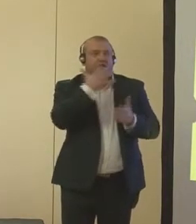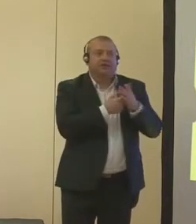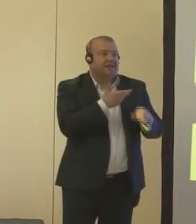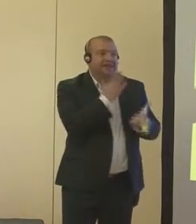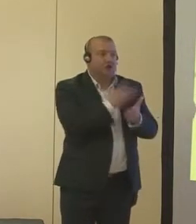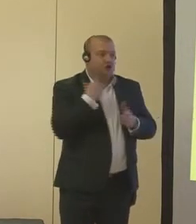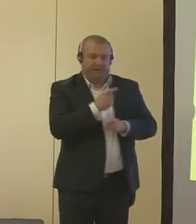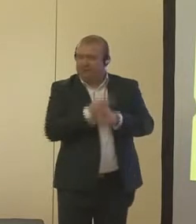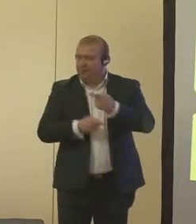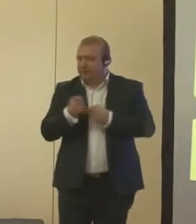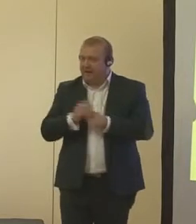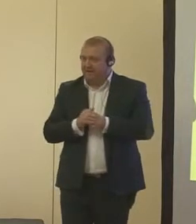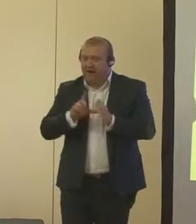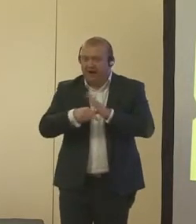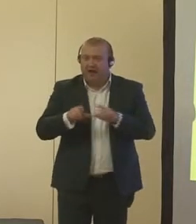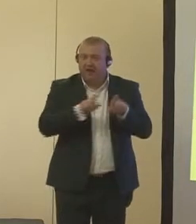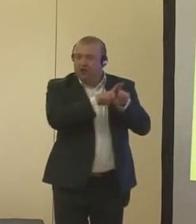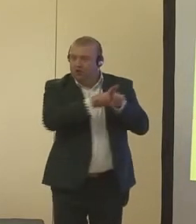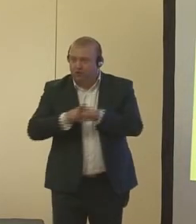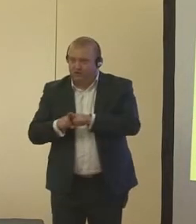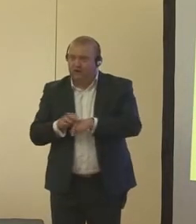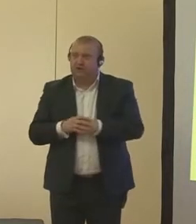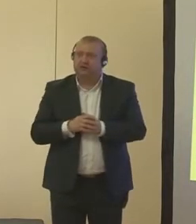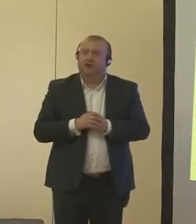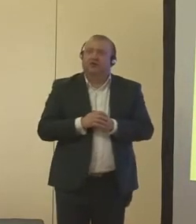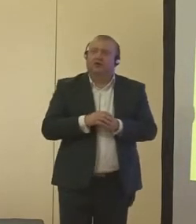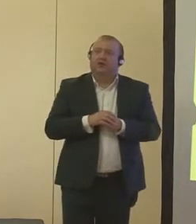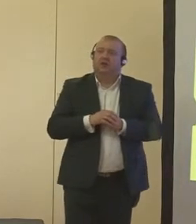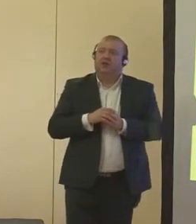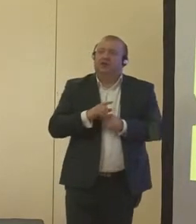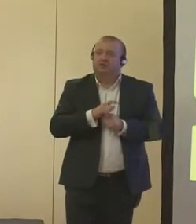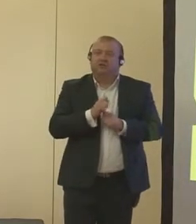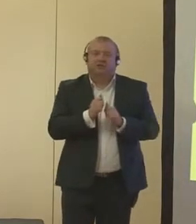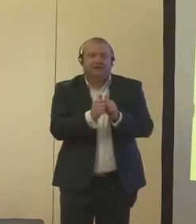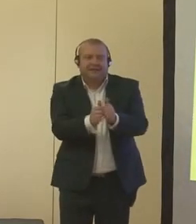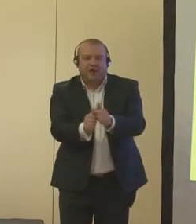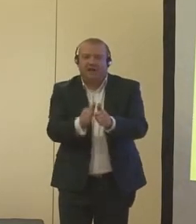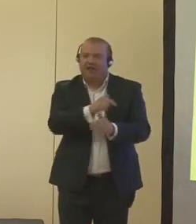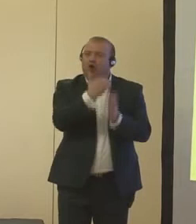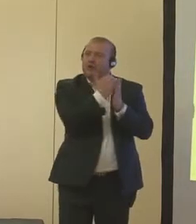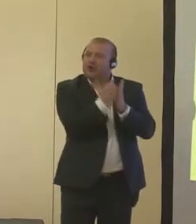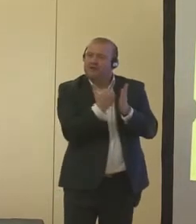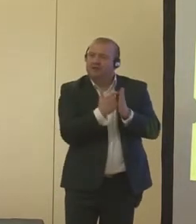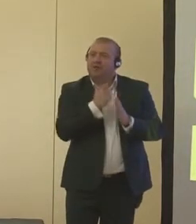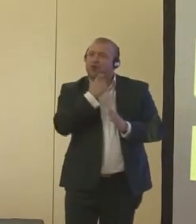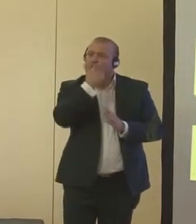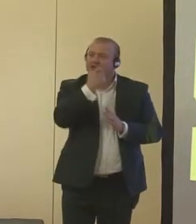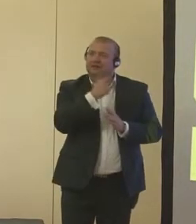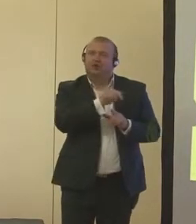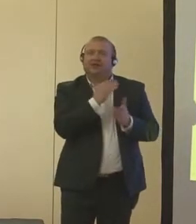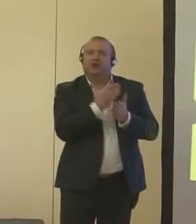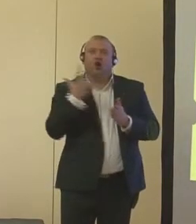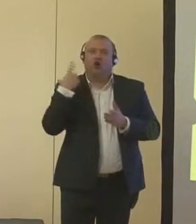on the voice control of their iPhones, for instance, or might try it out on other